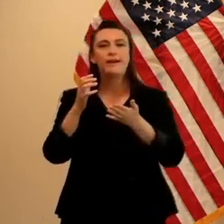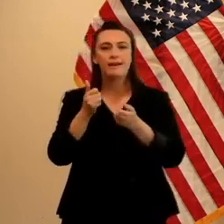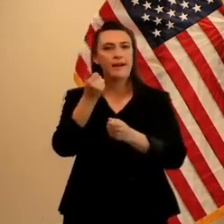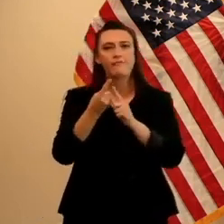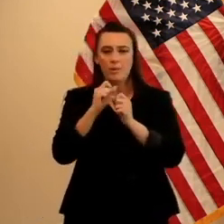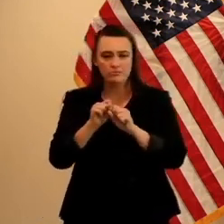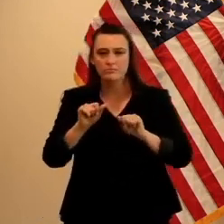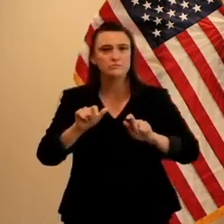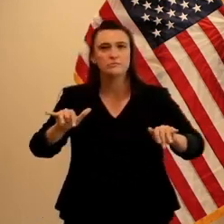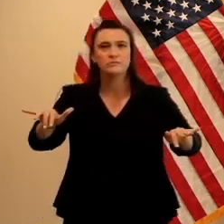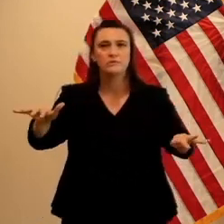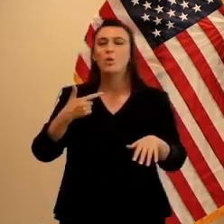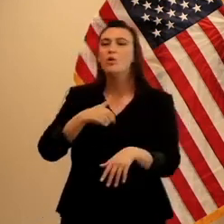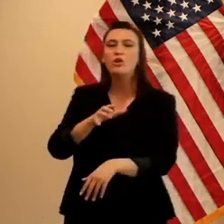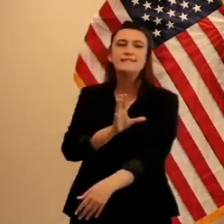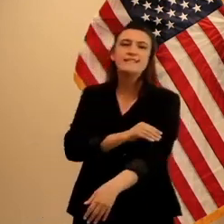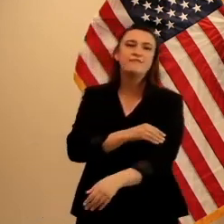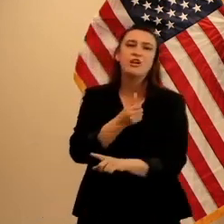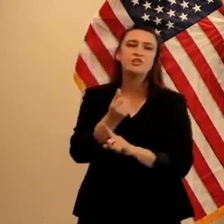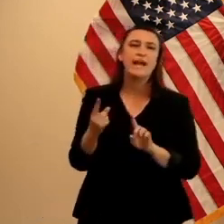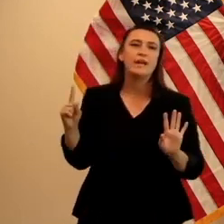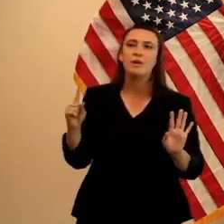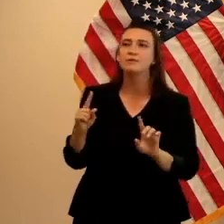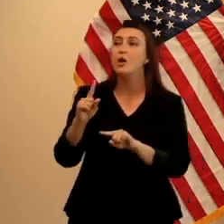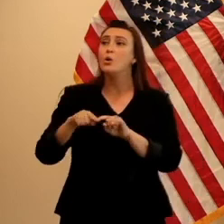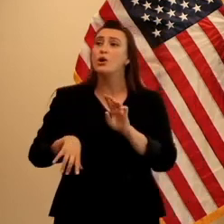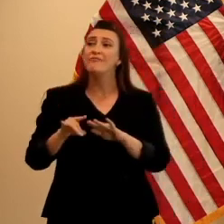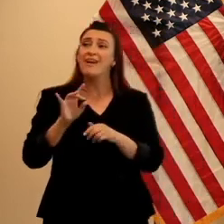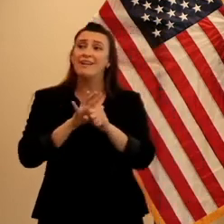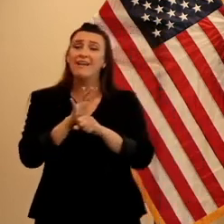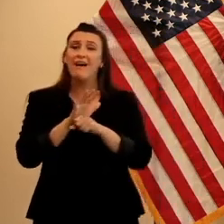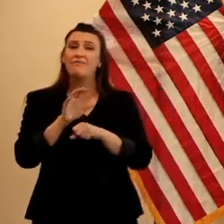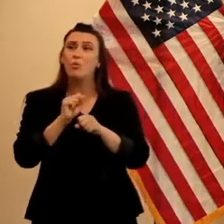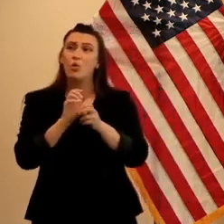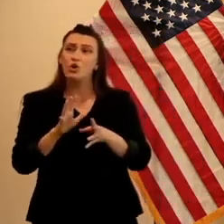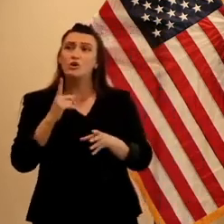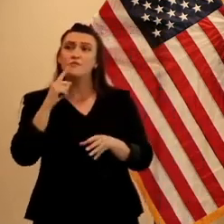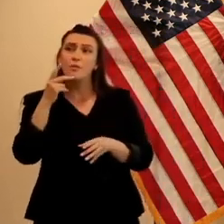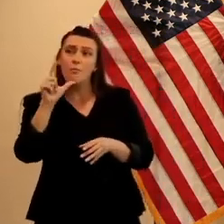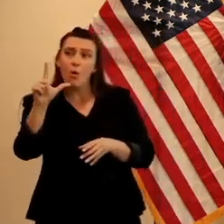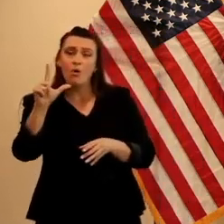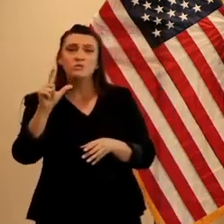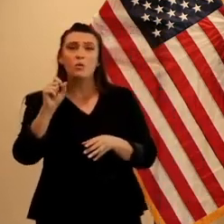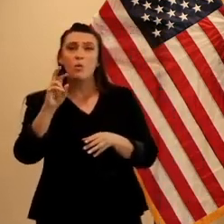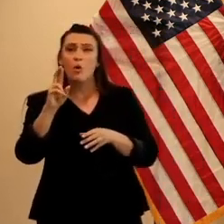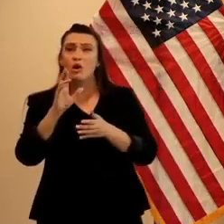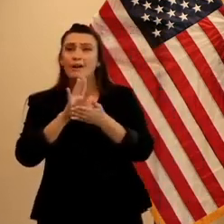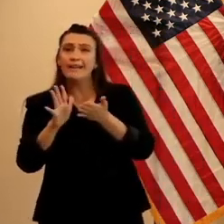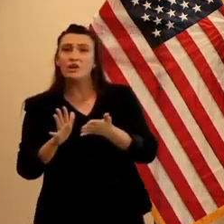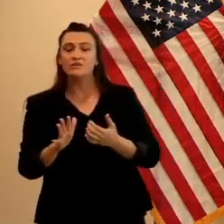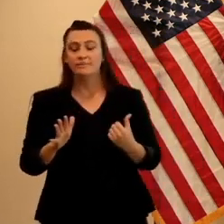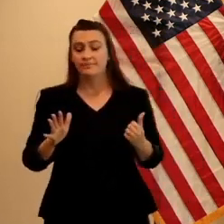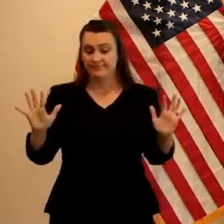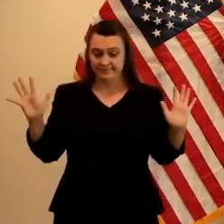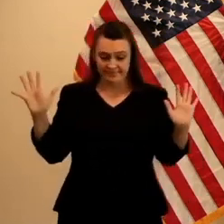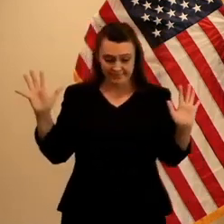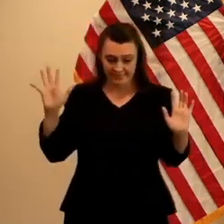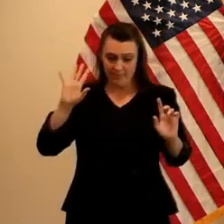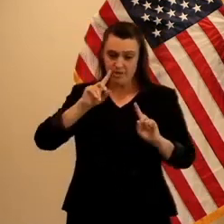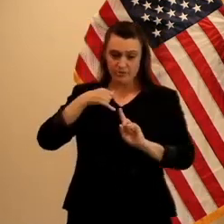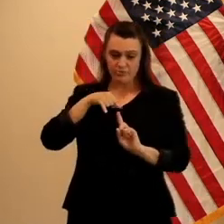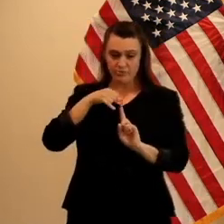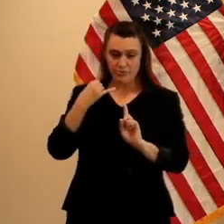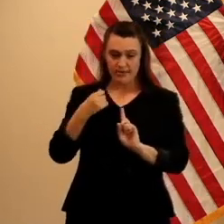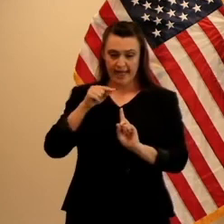state of Arizona. You couldn't find enough poll workers or enough cleaners to get enough. That's where we are. We're not